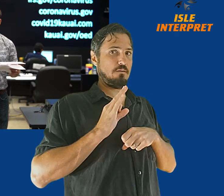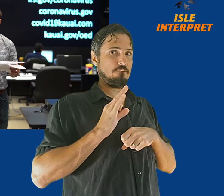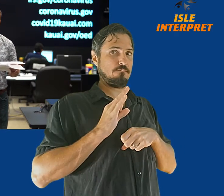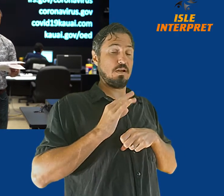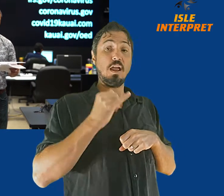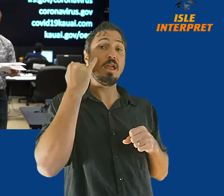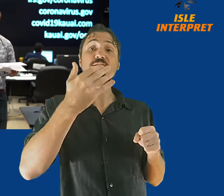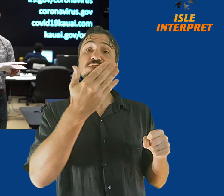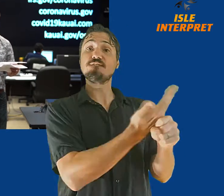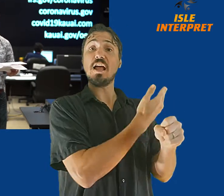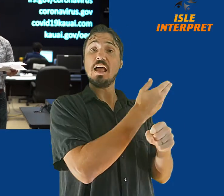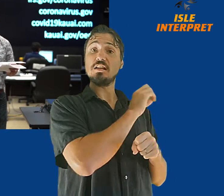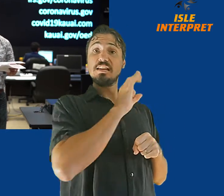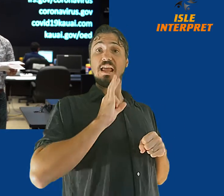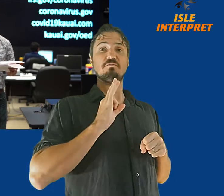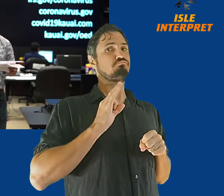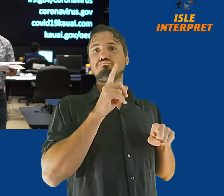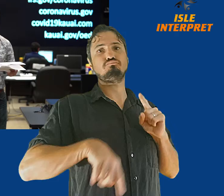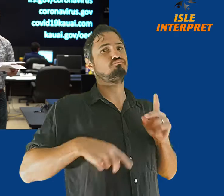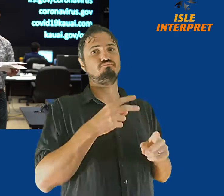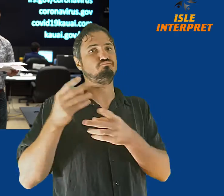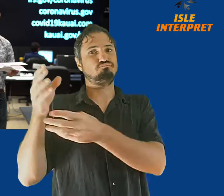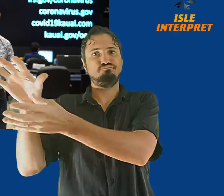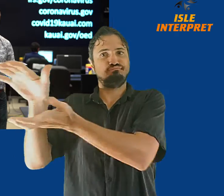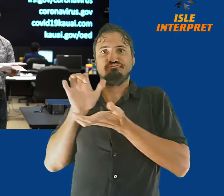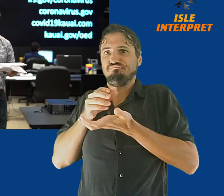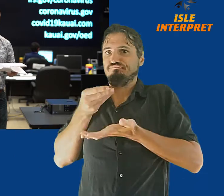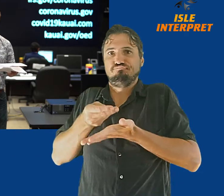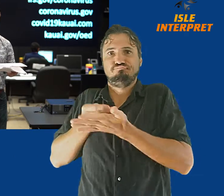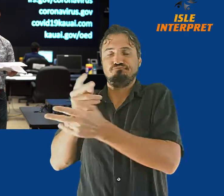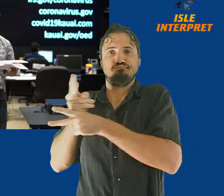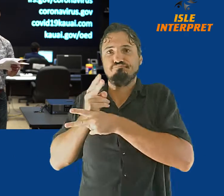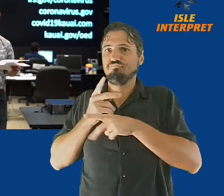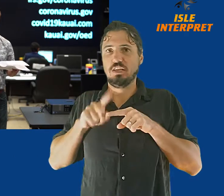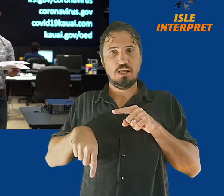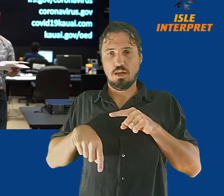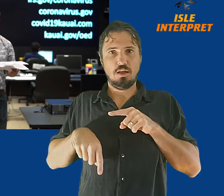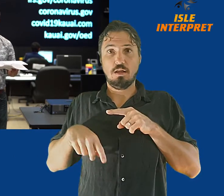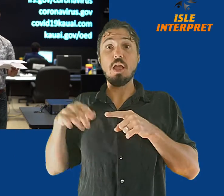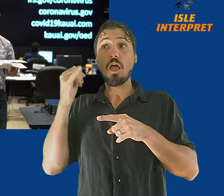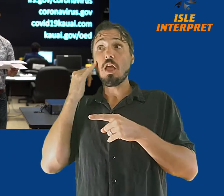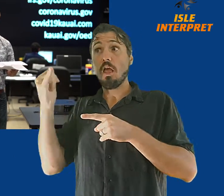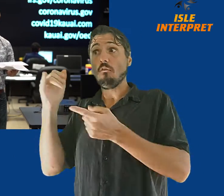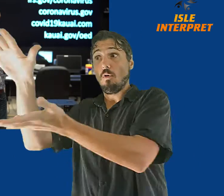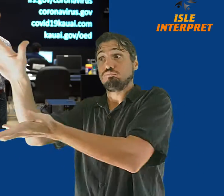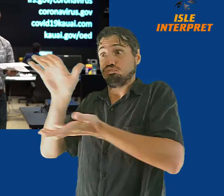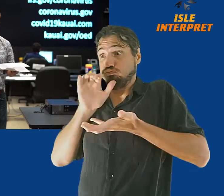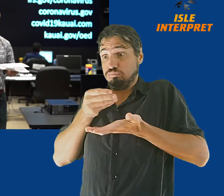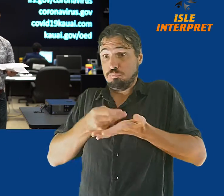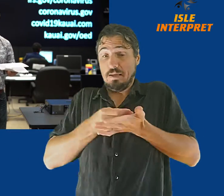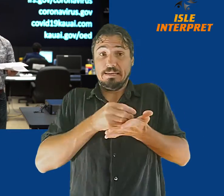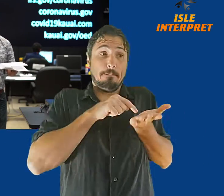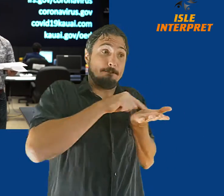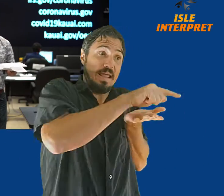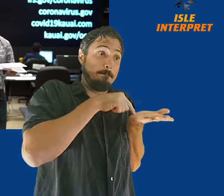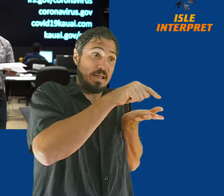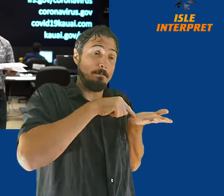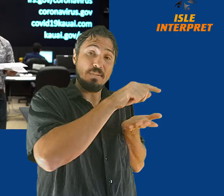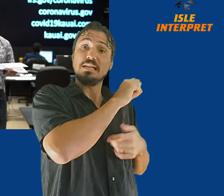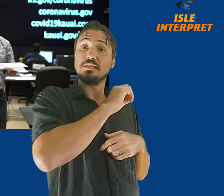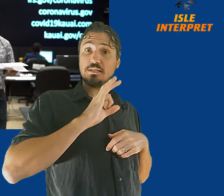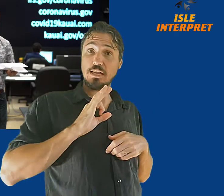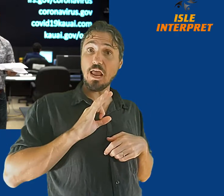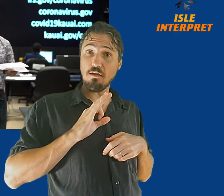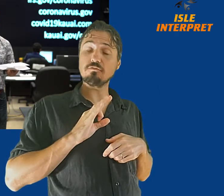used to cover the cost of payroll and other eligible expenses such as business rent and utility payments. As long